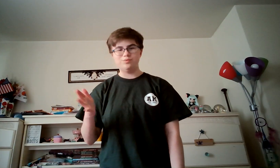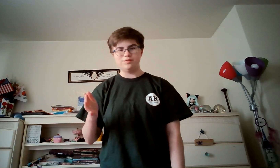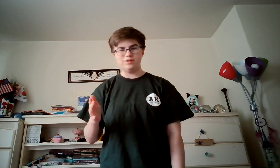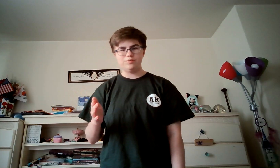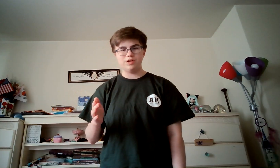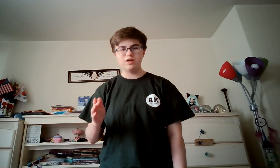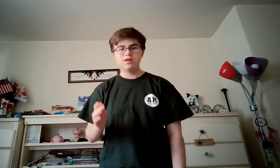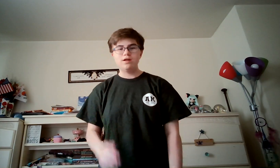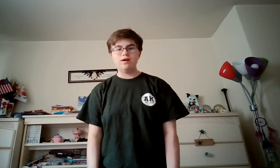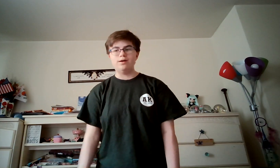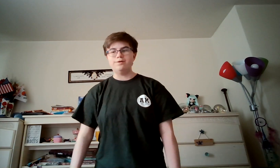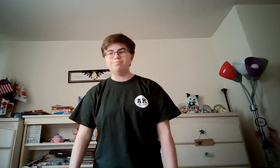really work.